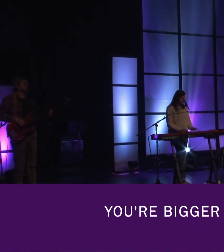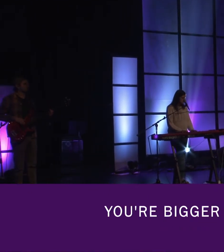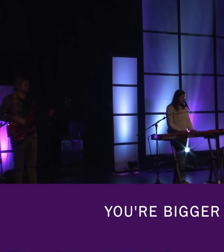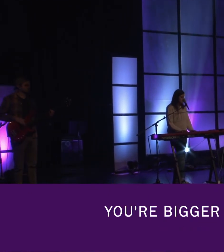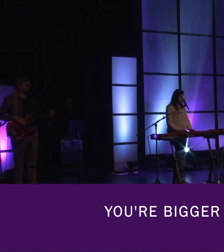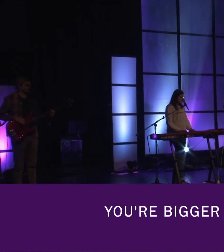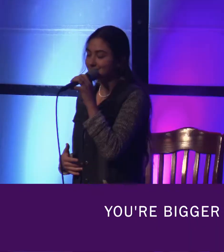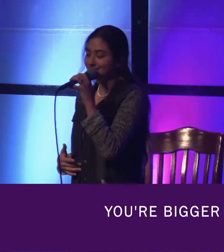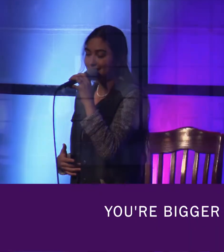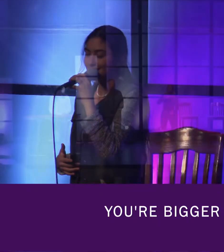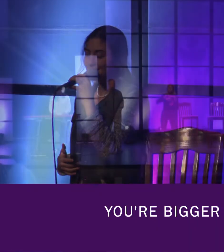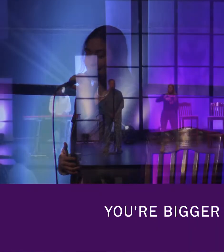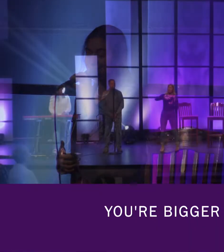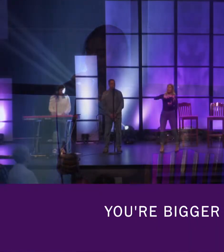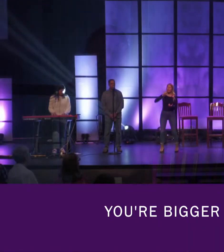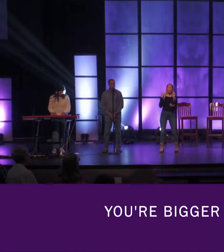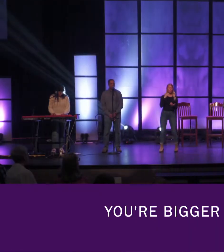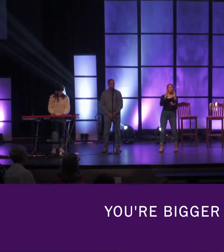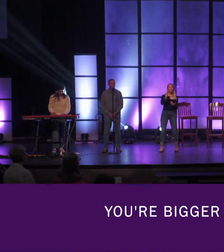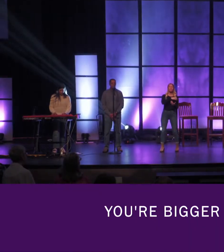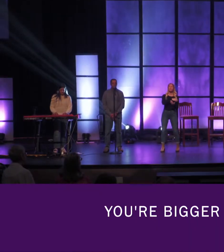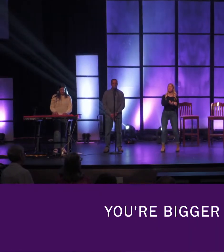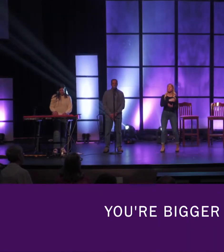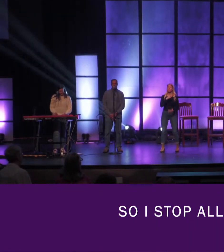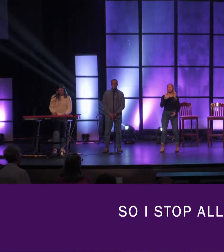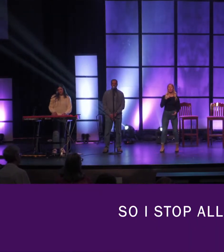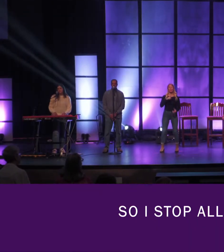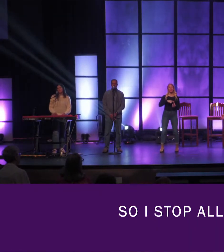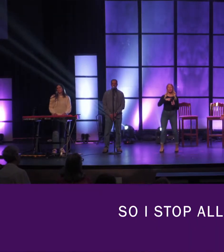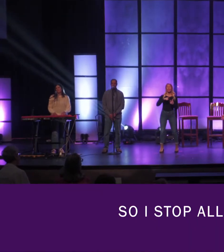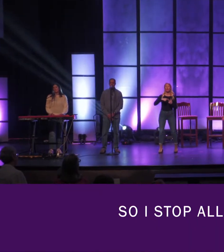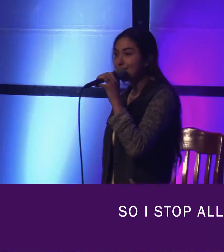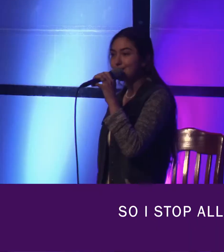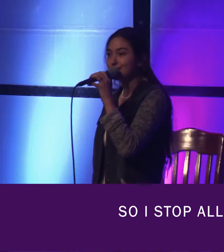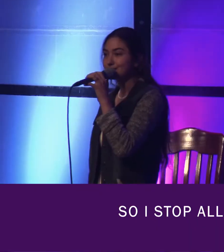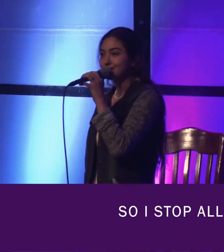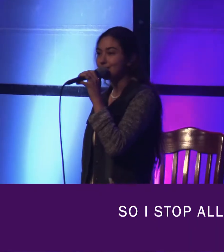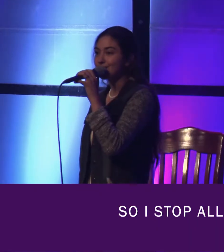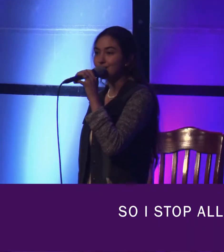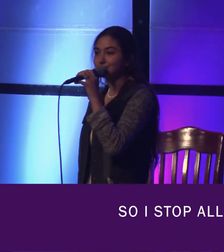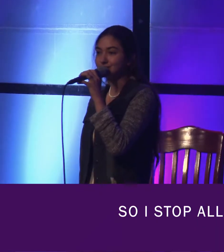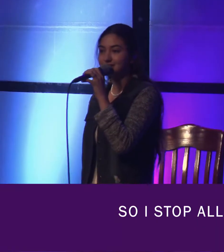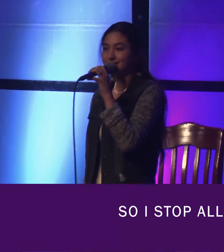You're bigger than I thought. So I throw all